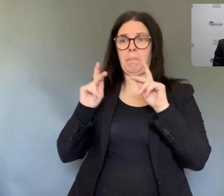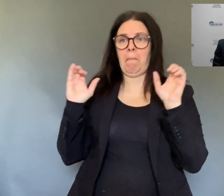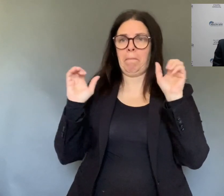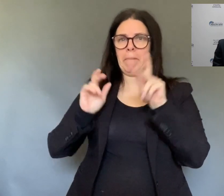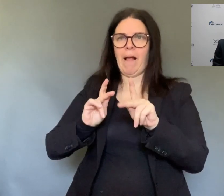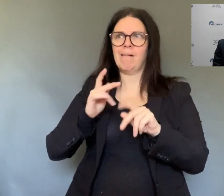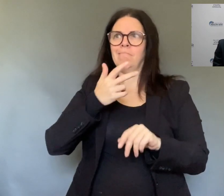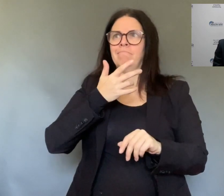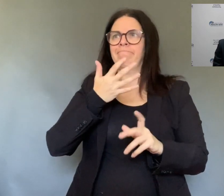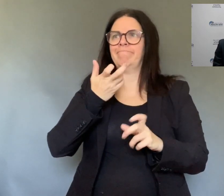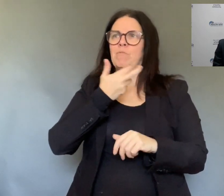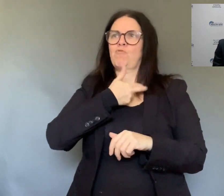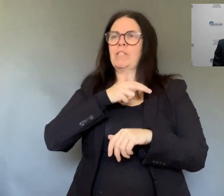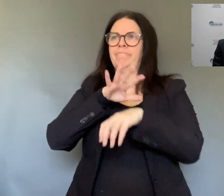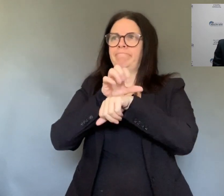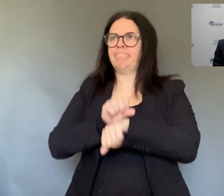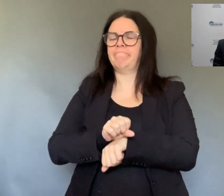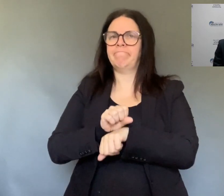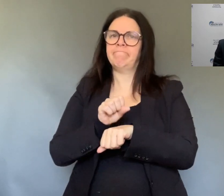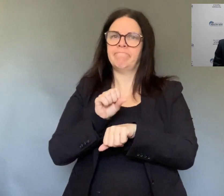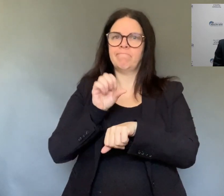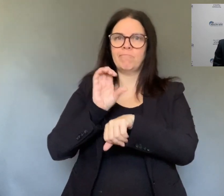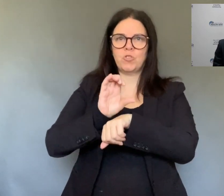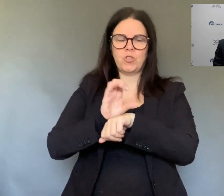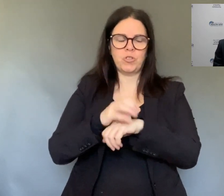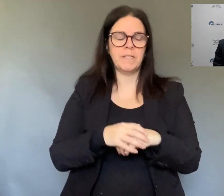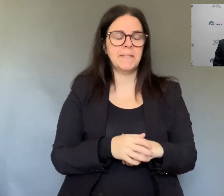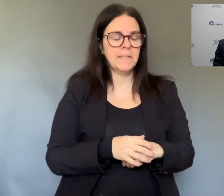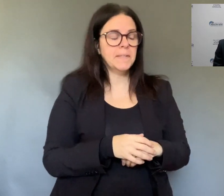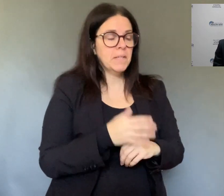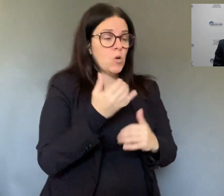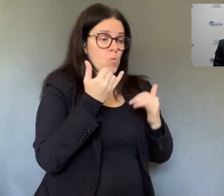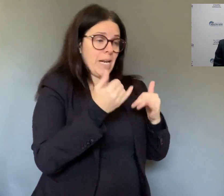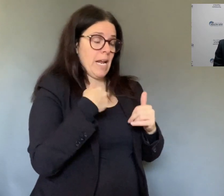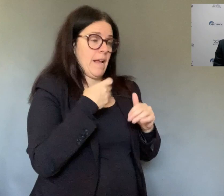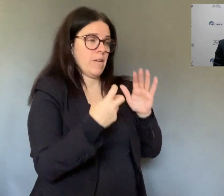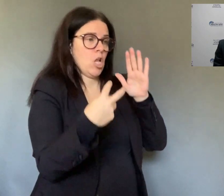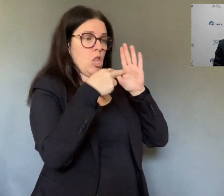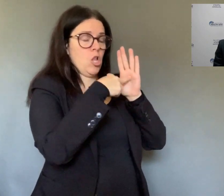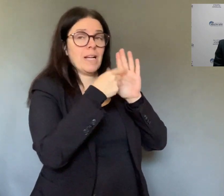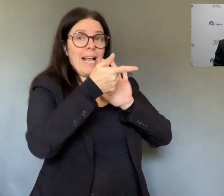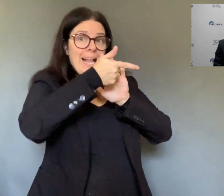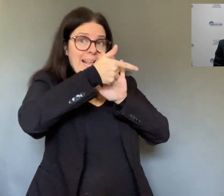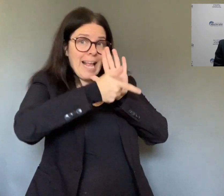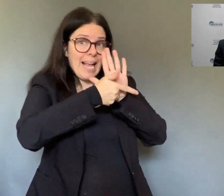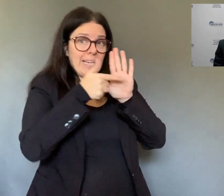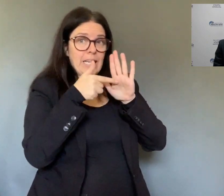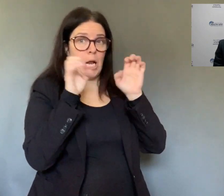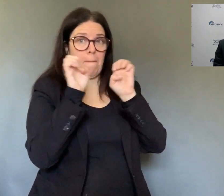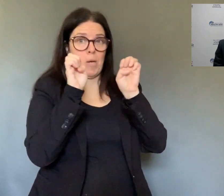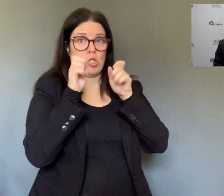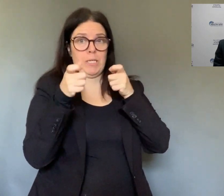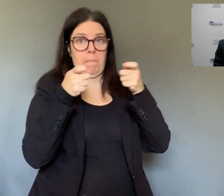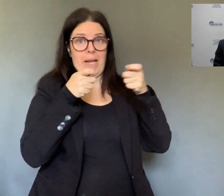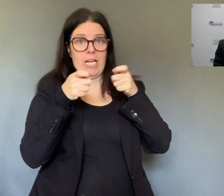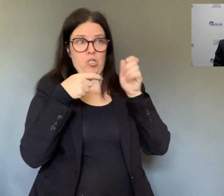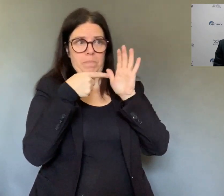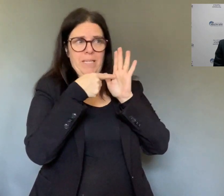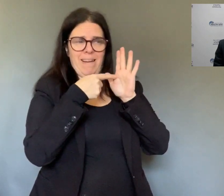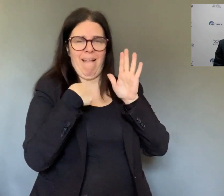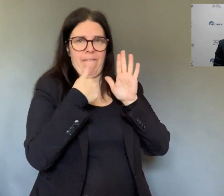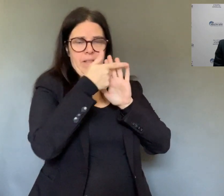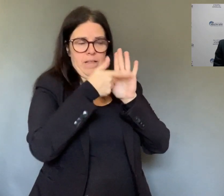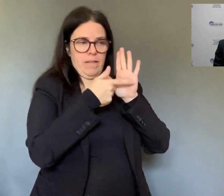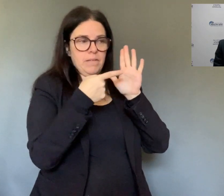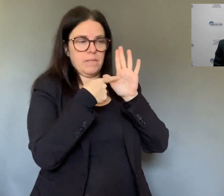So I think we'll have to go back to what the Emergency Management and Civil Protection Act dictates. Right now, there is a limit on how